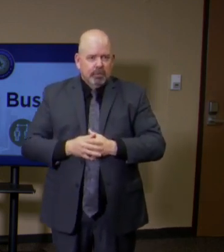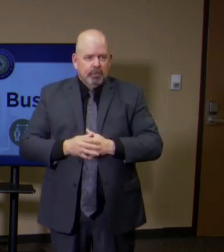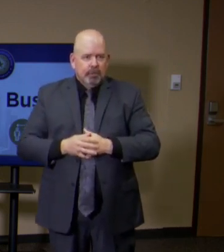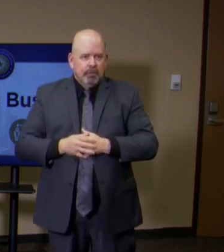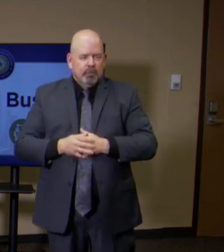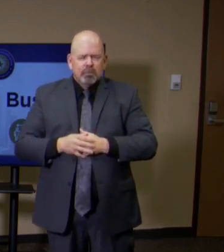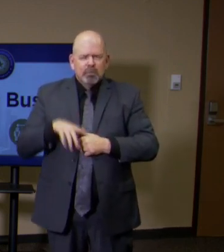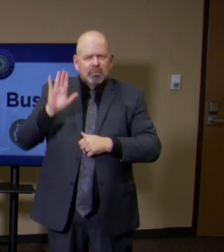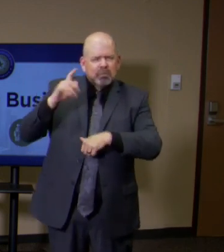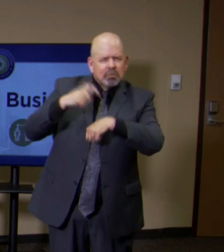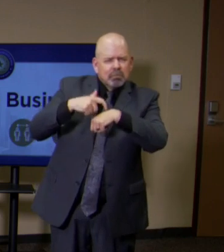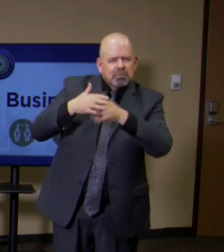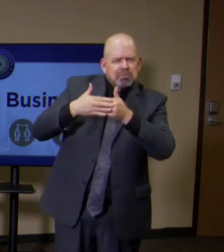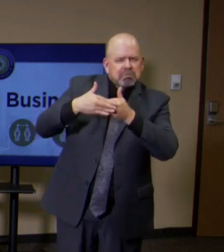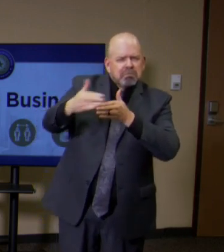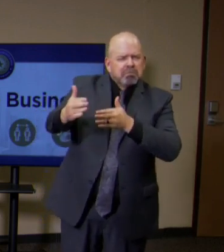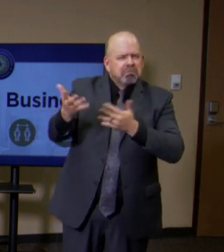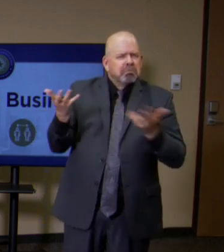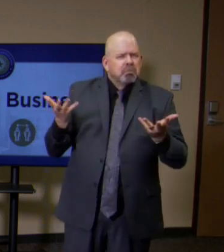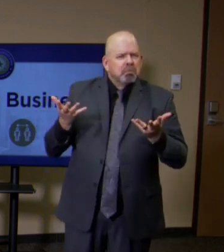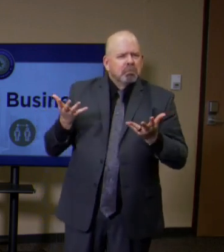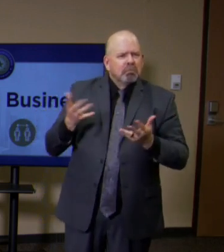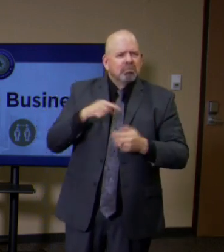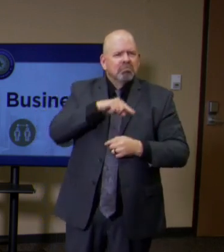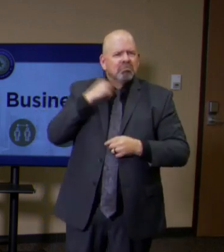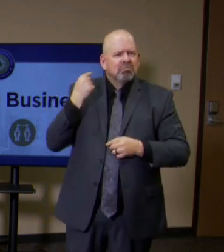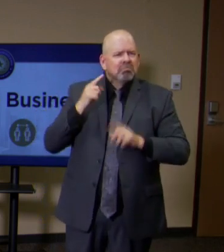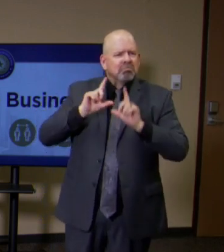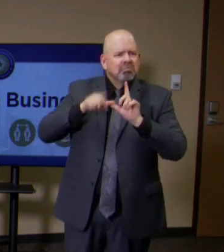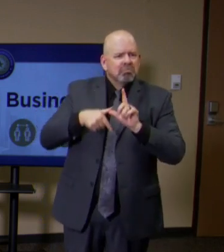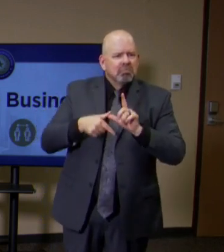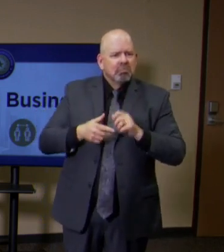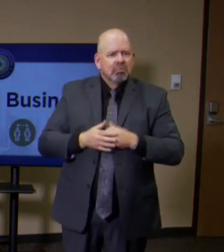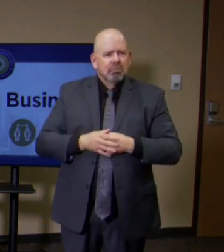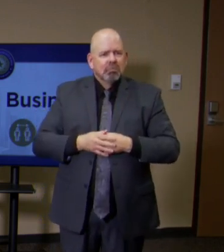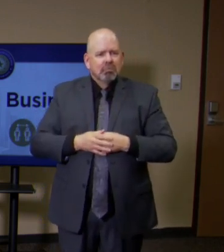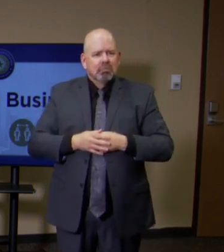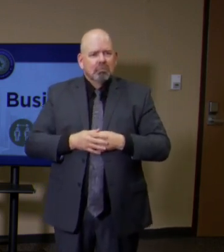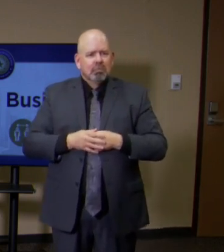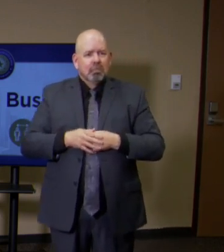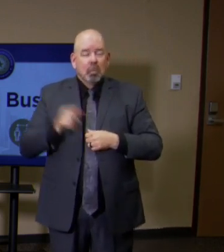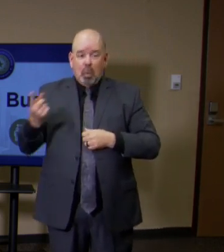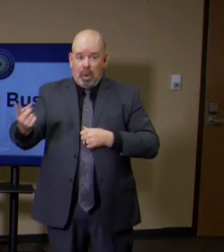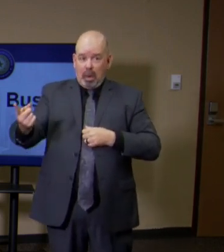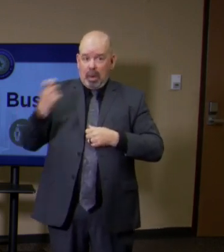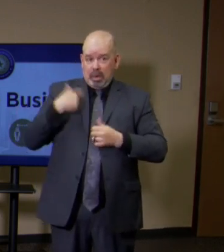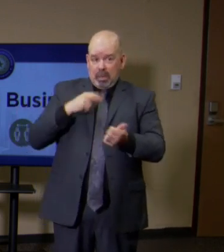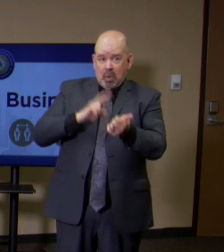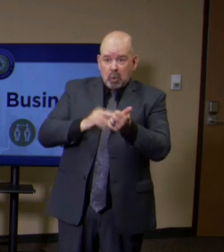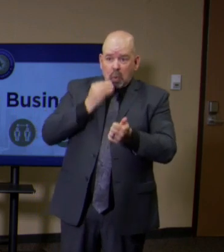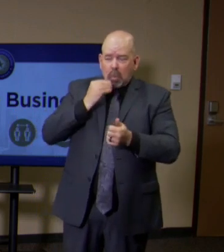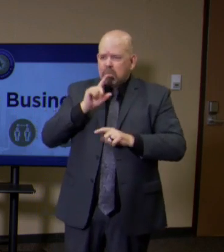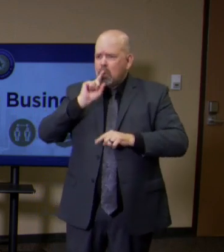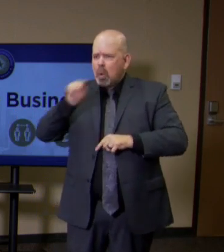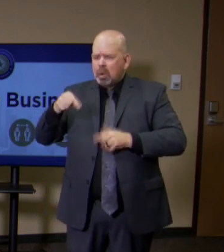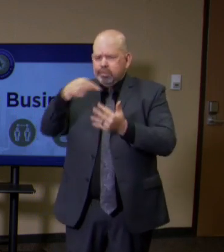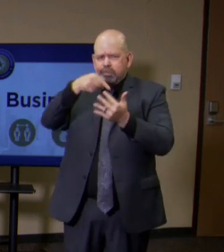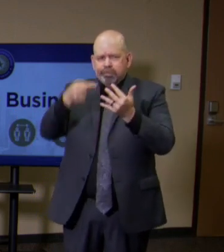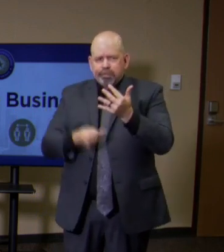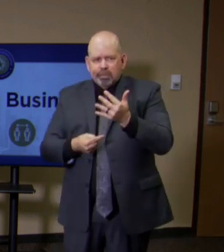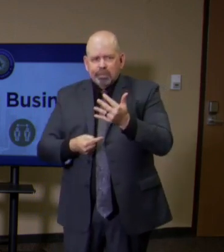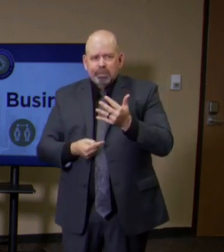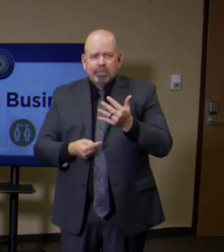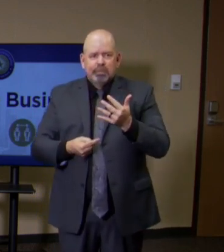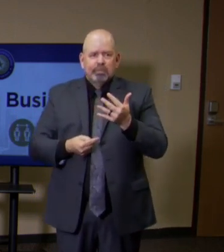not Mike. There's questions about nursing home report. There are orders that would extend. Things like the requirement